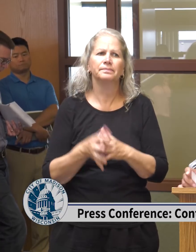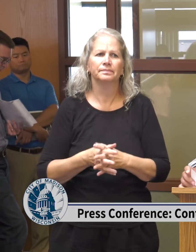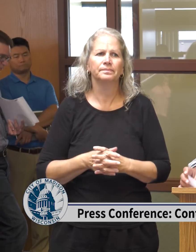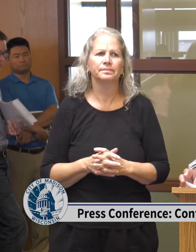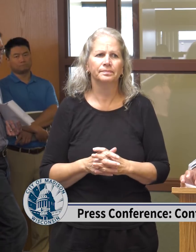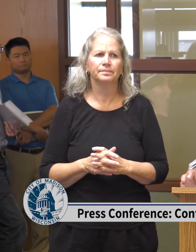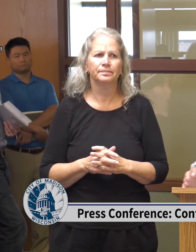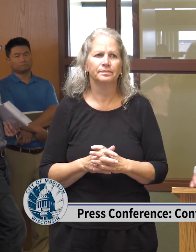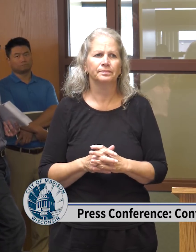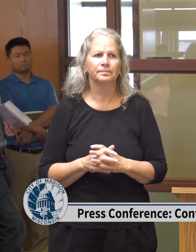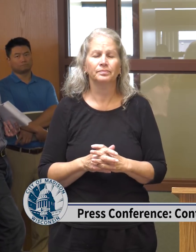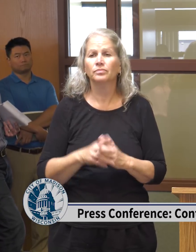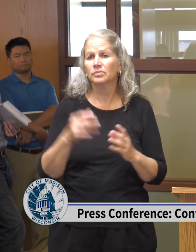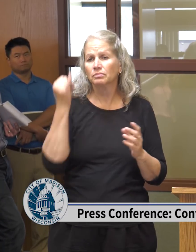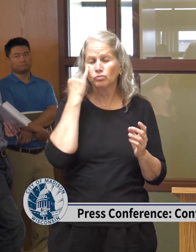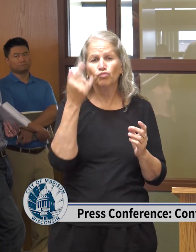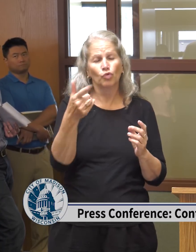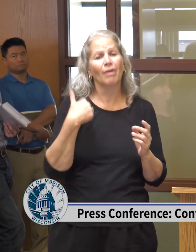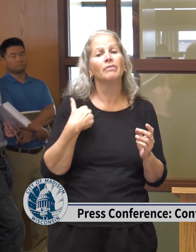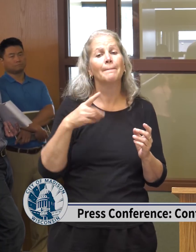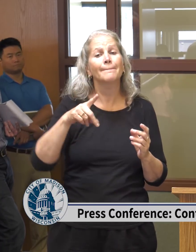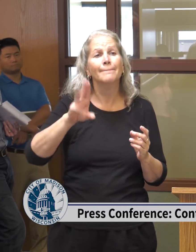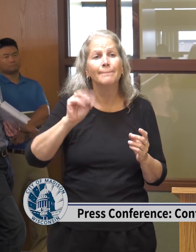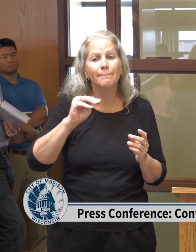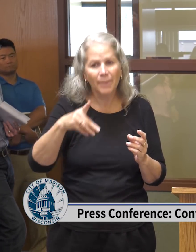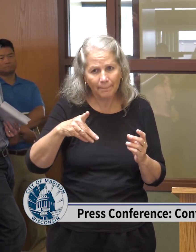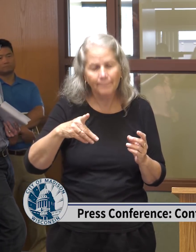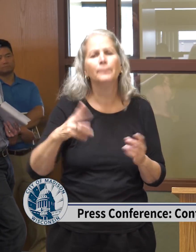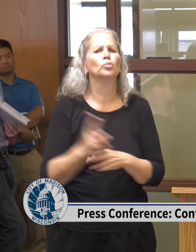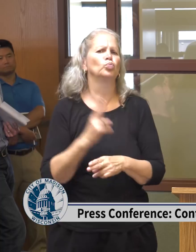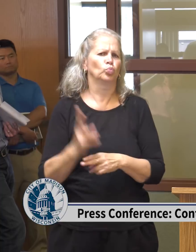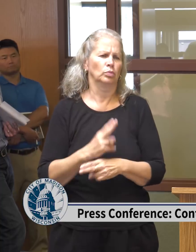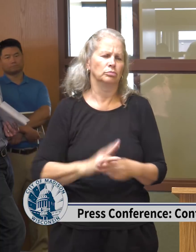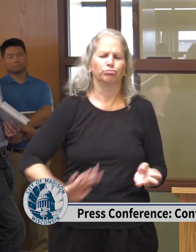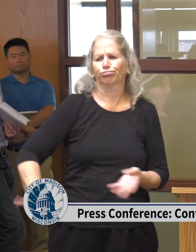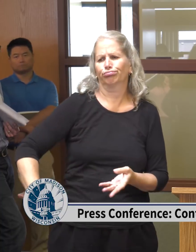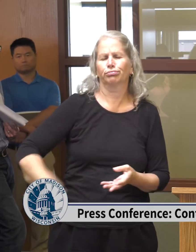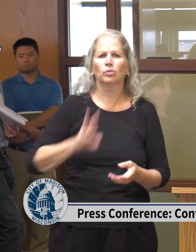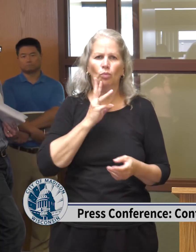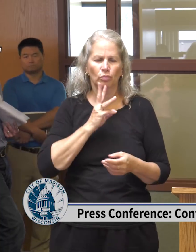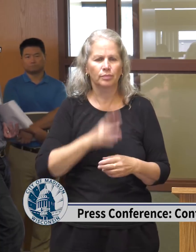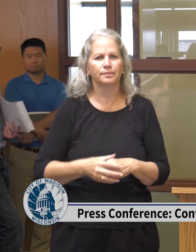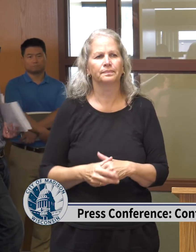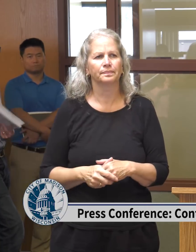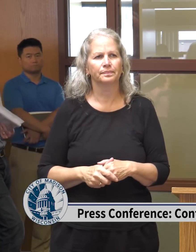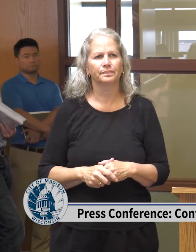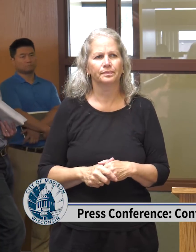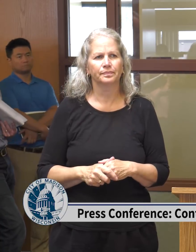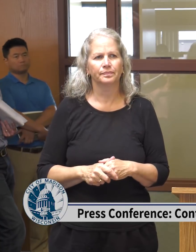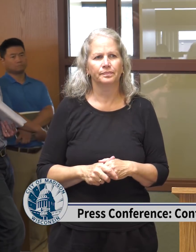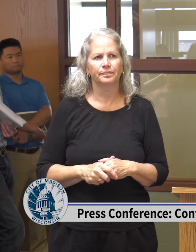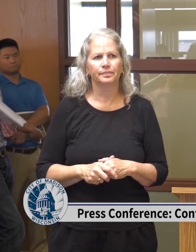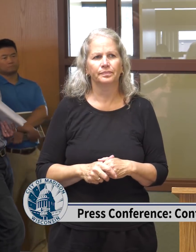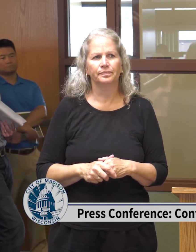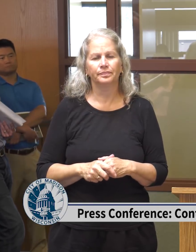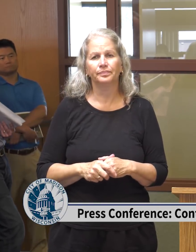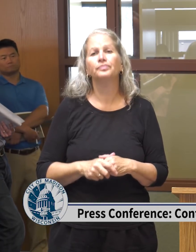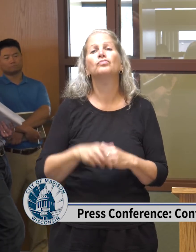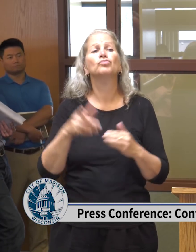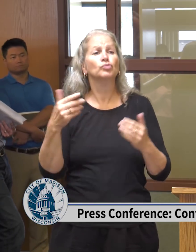property, and again, I just might say that read the instructions on how to sandbag a